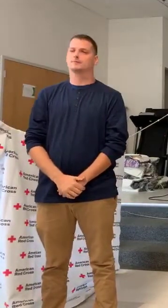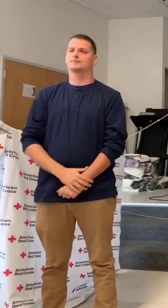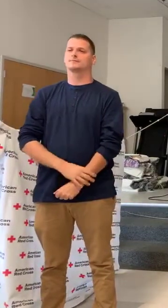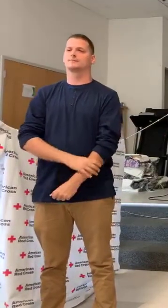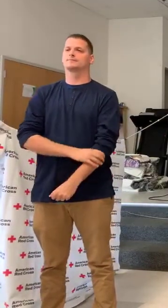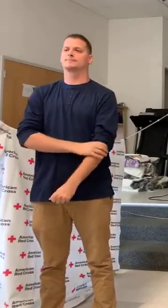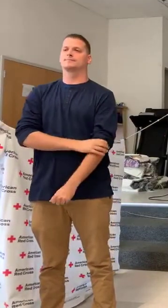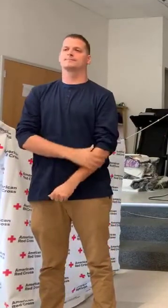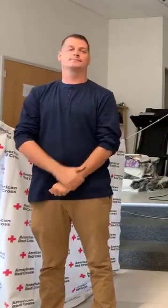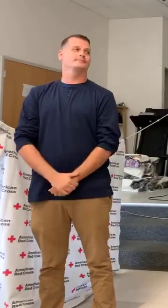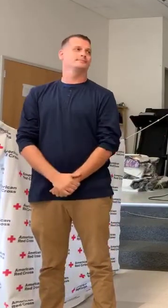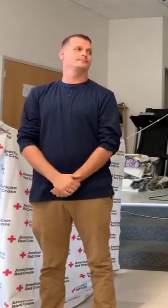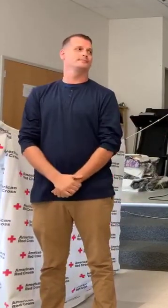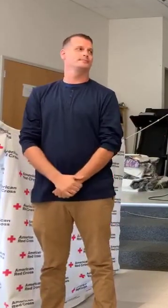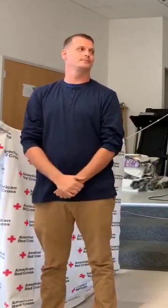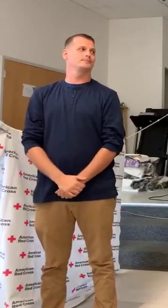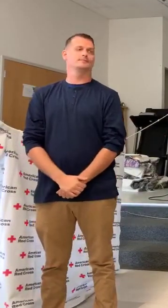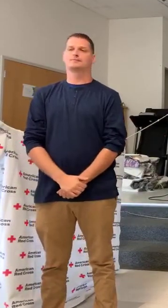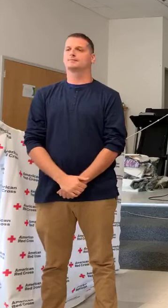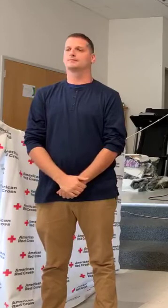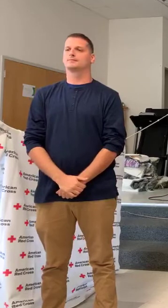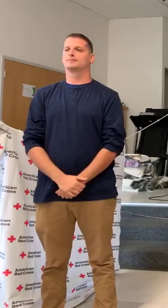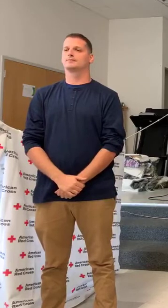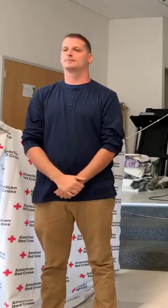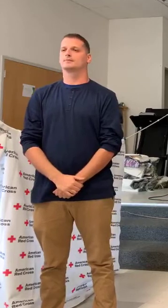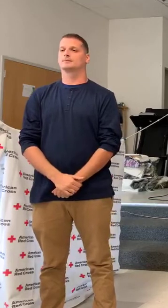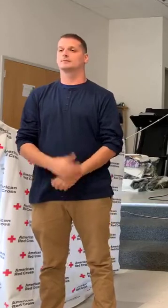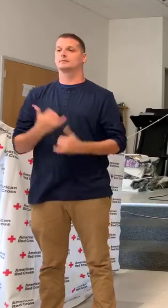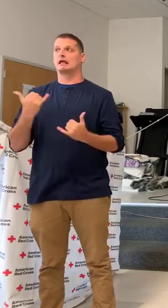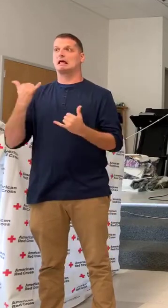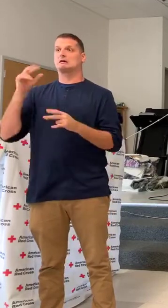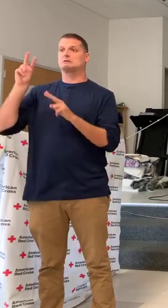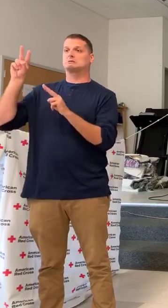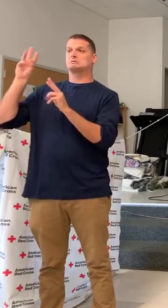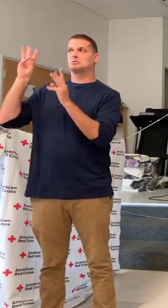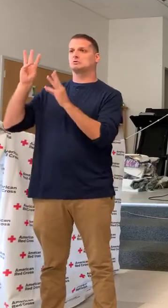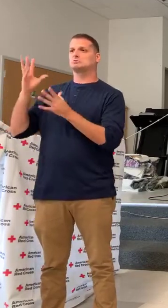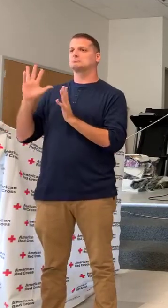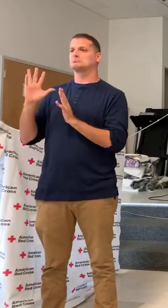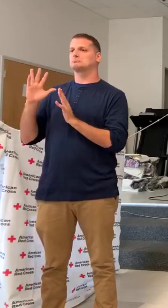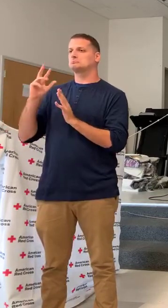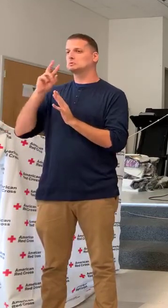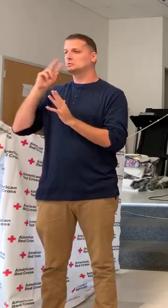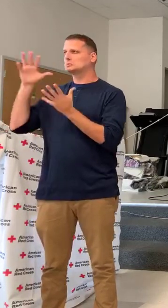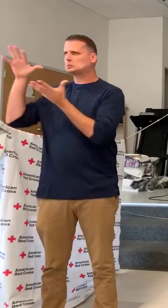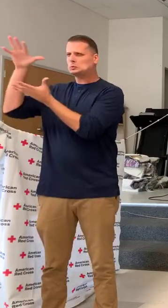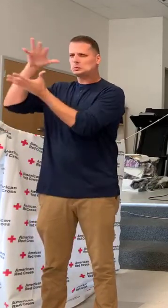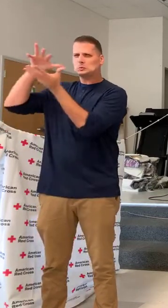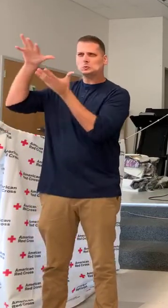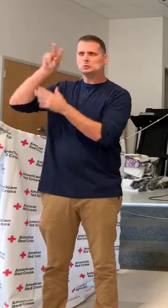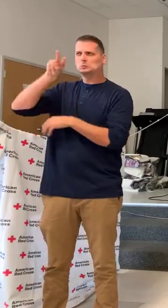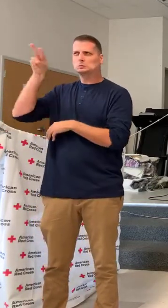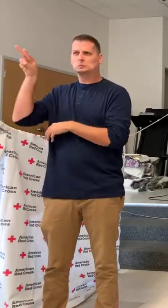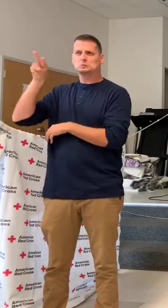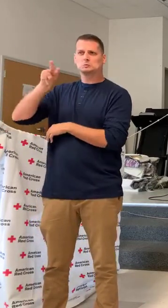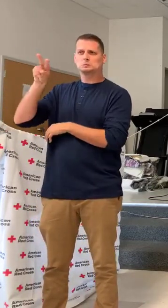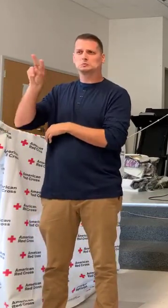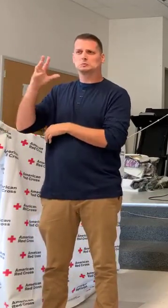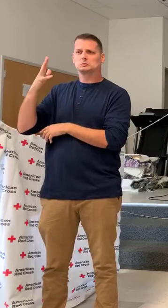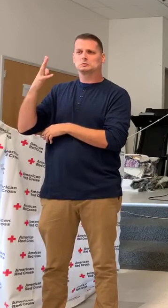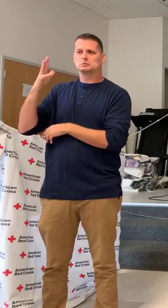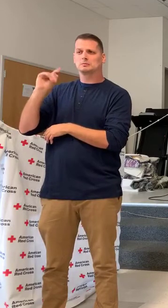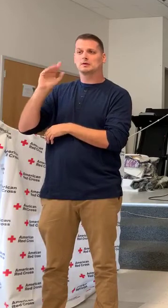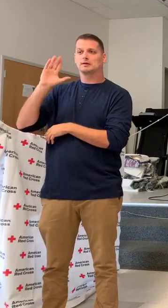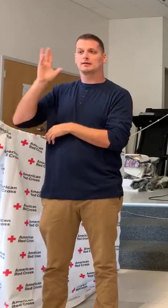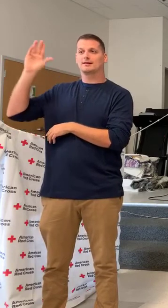Well, good morning. I'll start off with just today's weather. Right now we're looking at a mostly cloudy sky outside. I do expect that to break up a little bit for a while